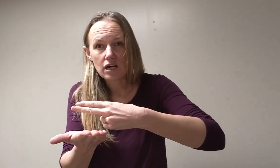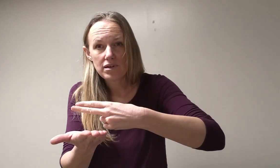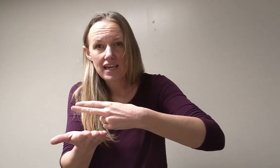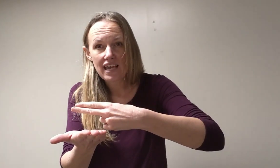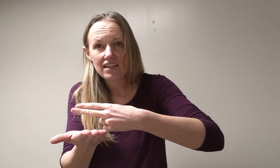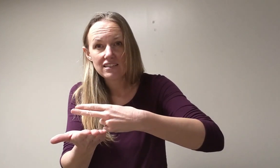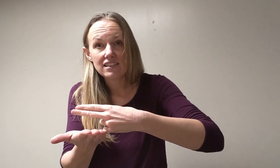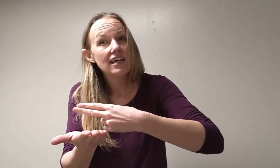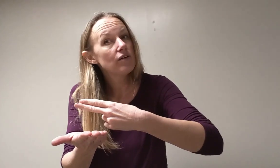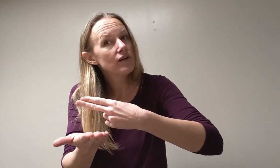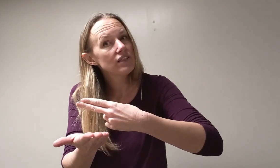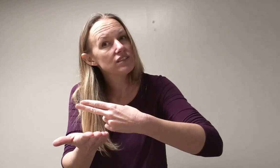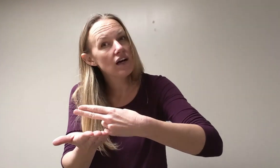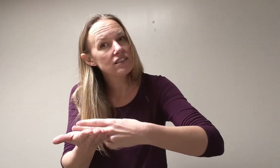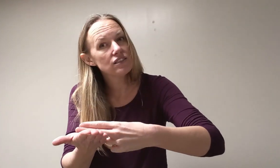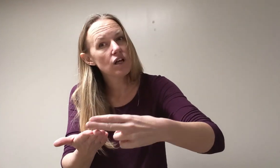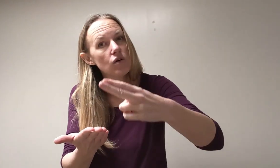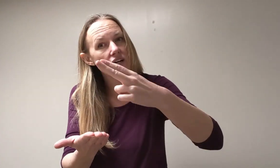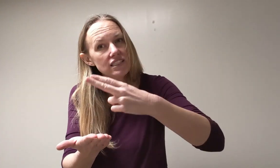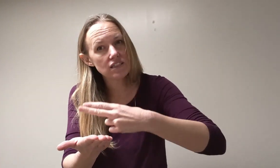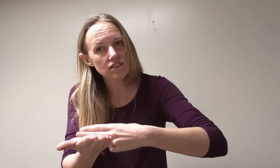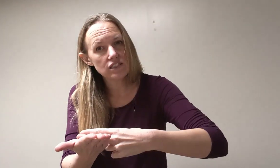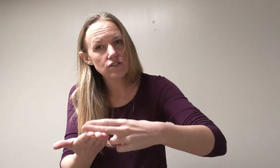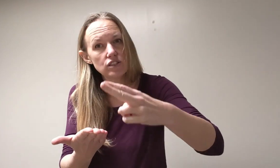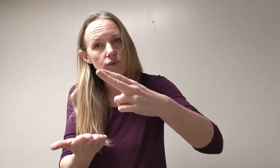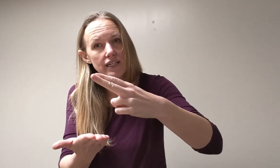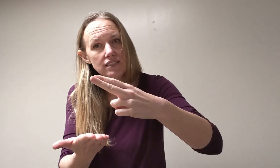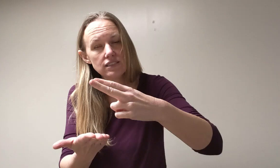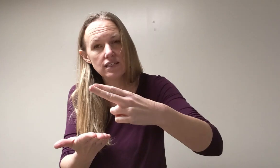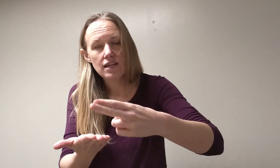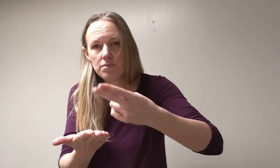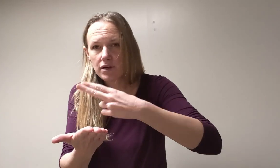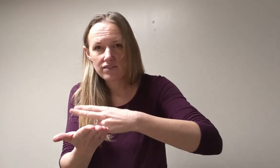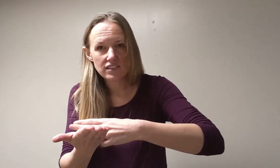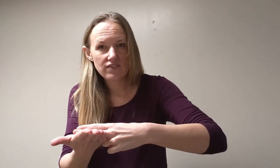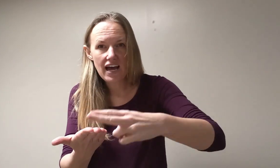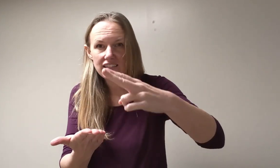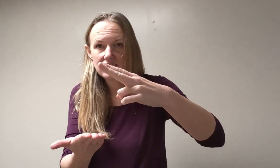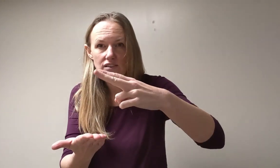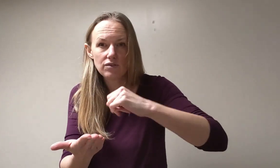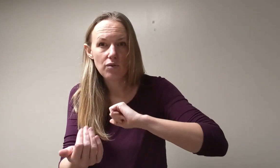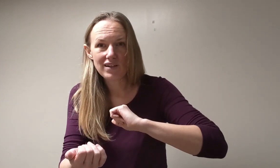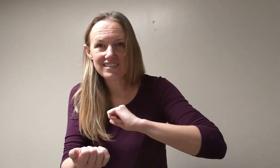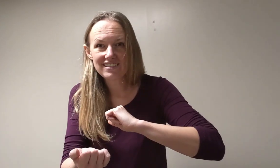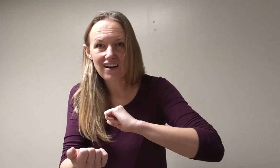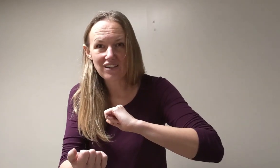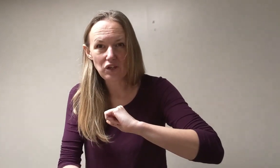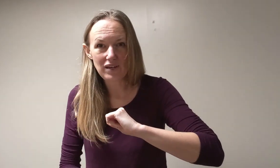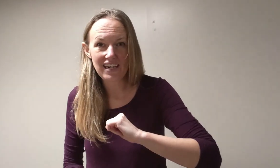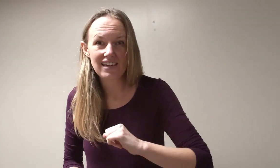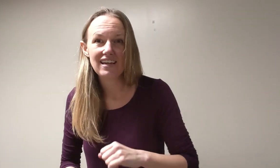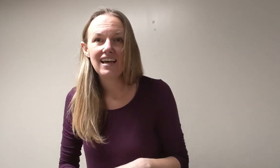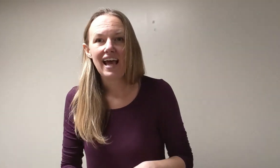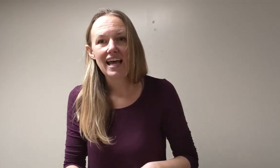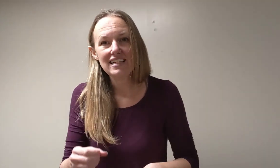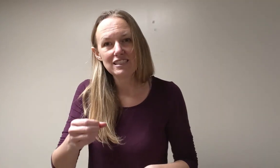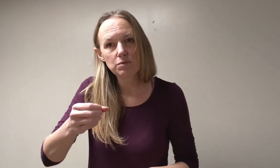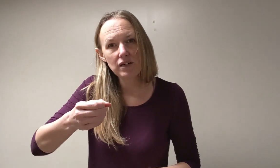non-dominant hand. Now when the song is slower, I generally do it twice, but if it's fast, once is all you need. And then